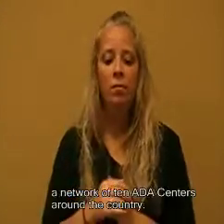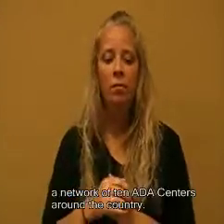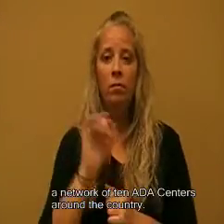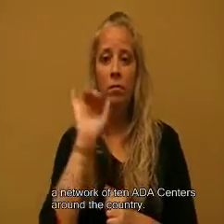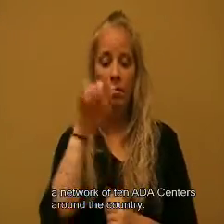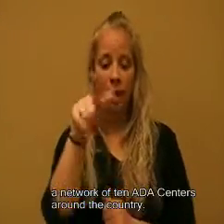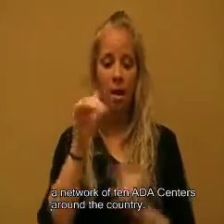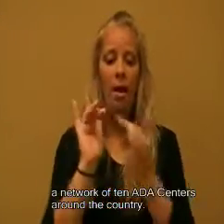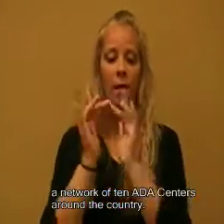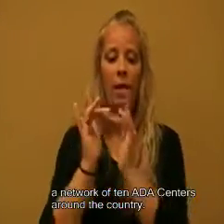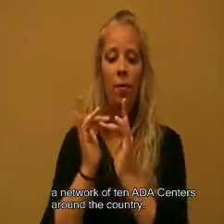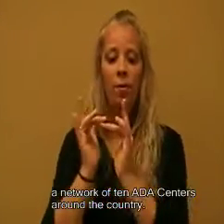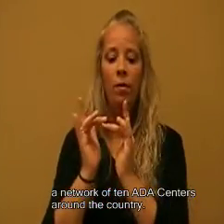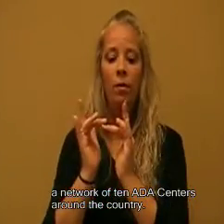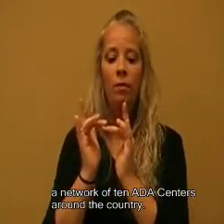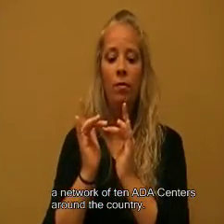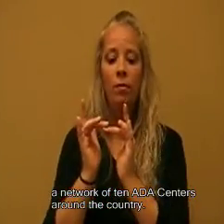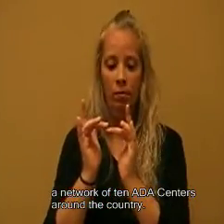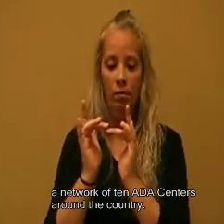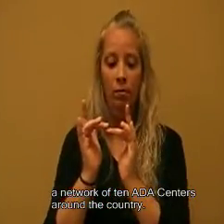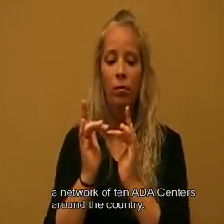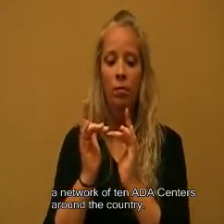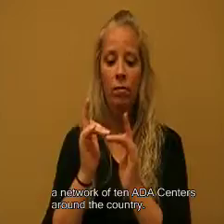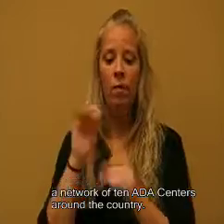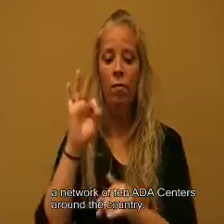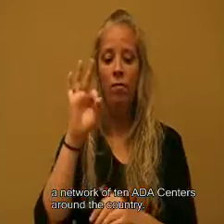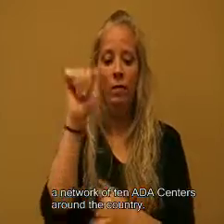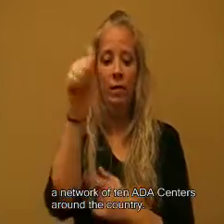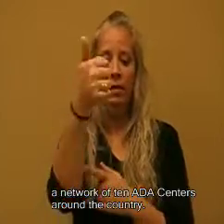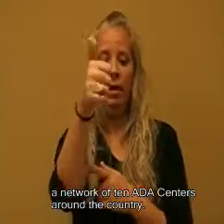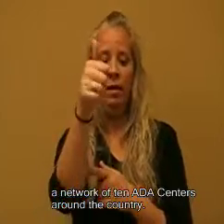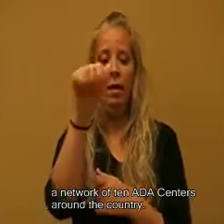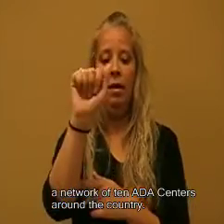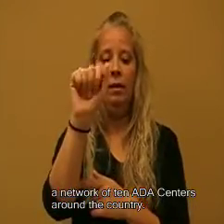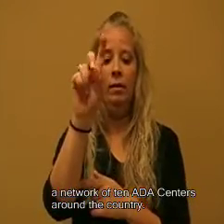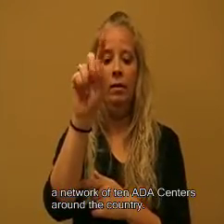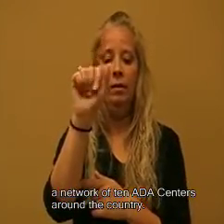a network of 10 ADA centers around the country.